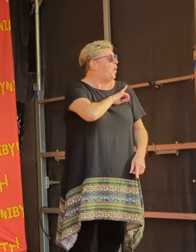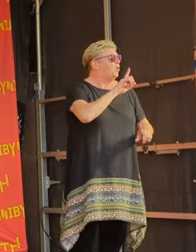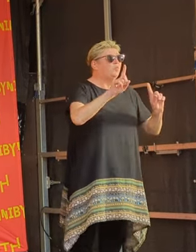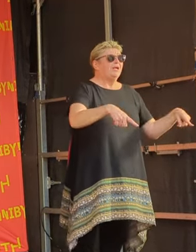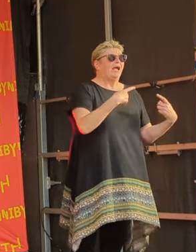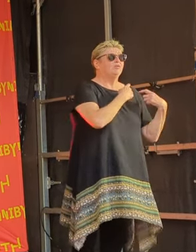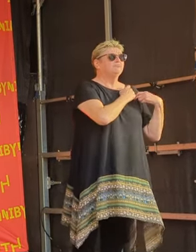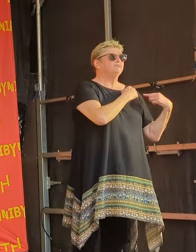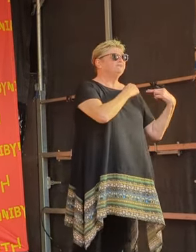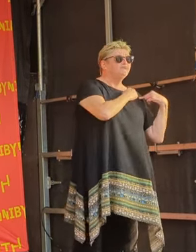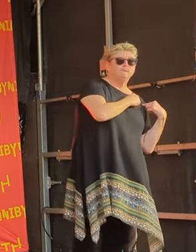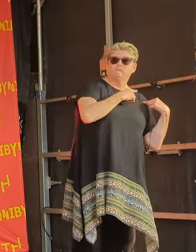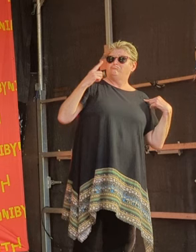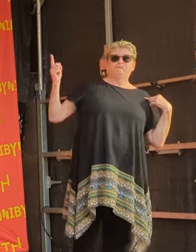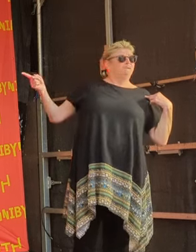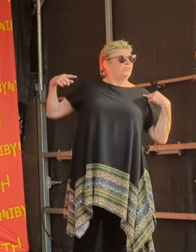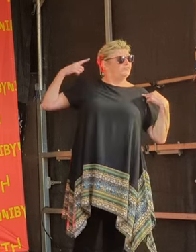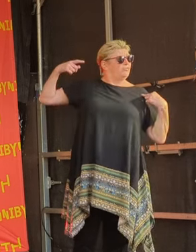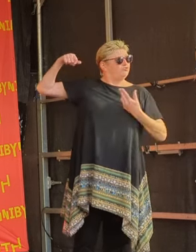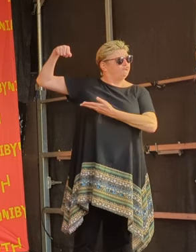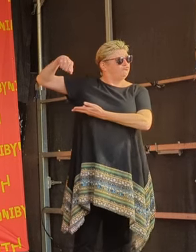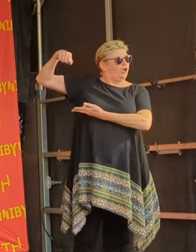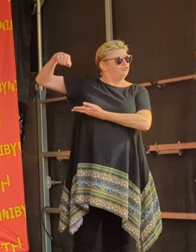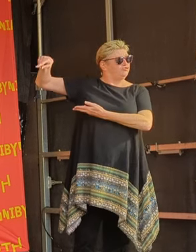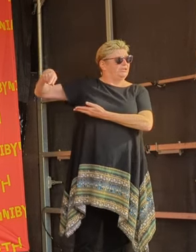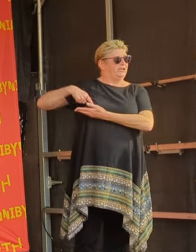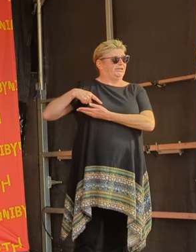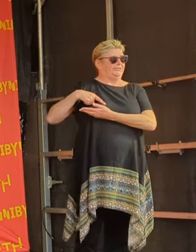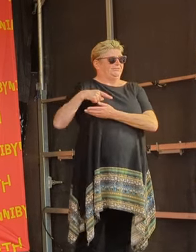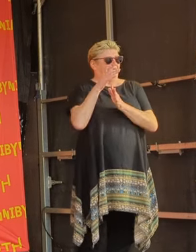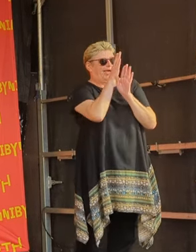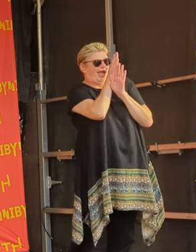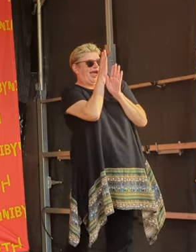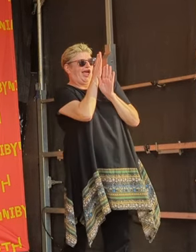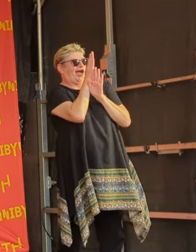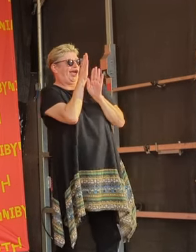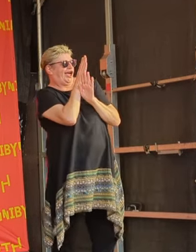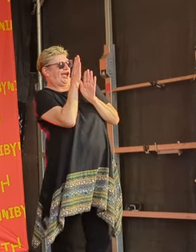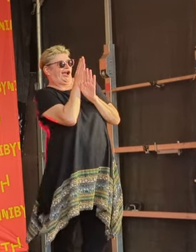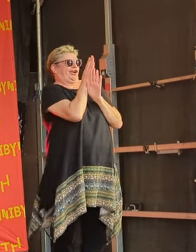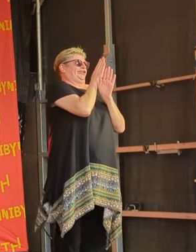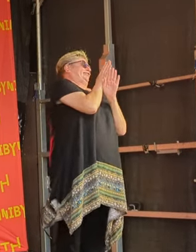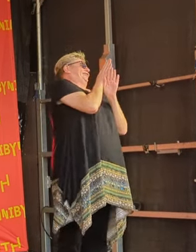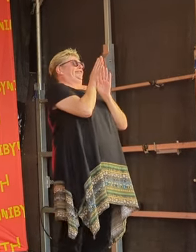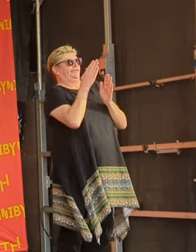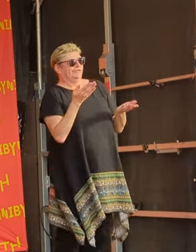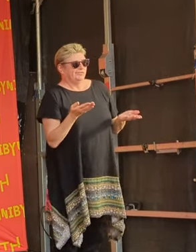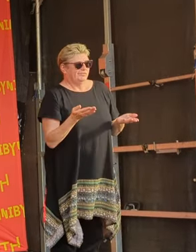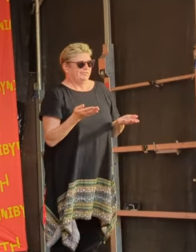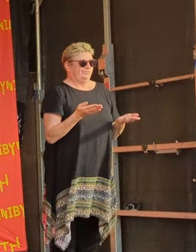can't trust the UK Treasury locked behind their Whitehall ramparts